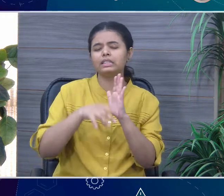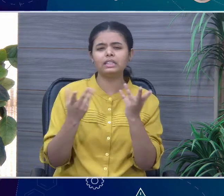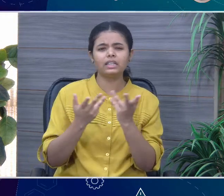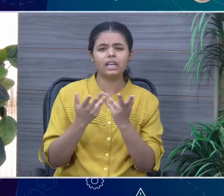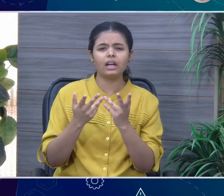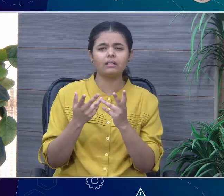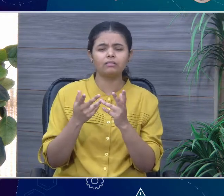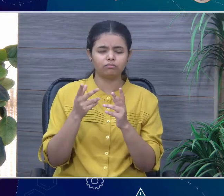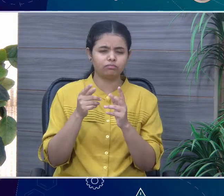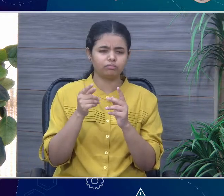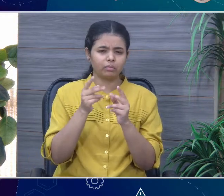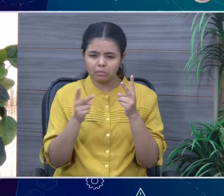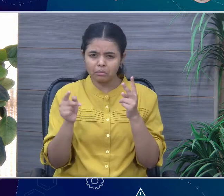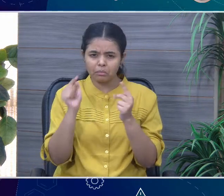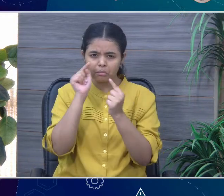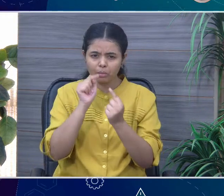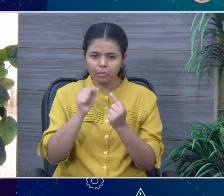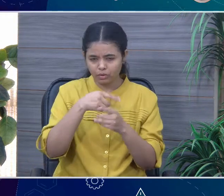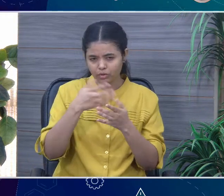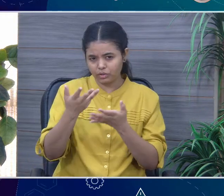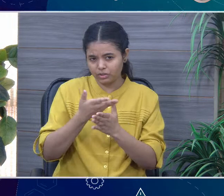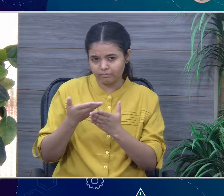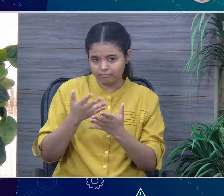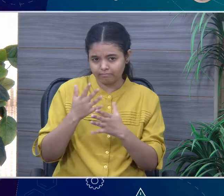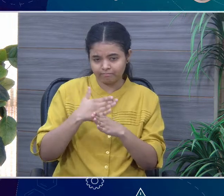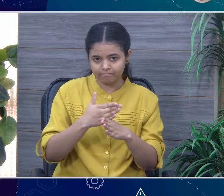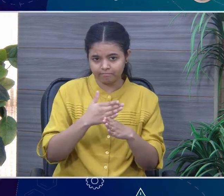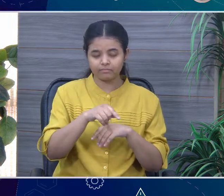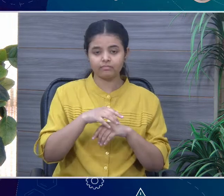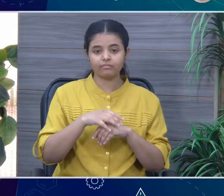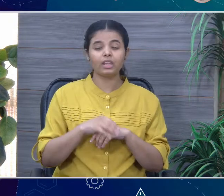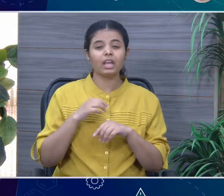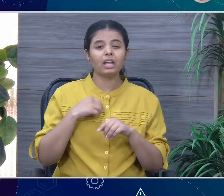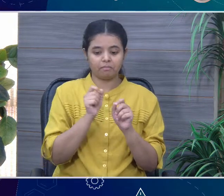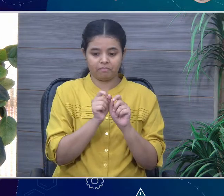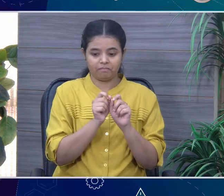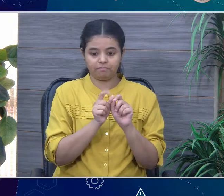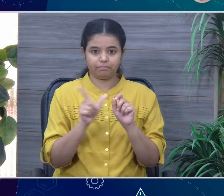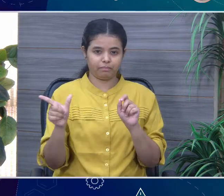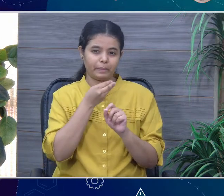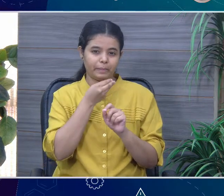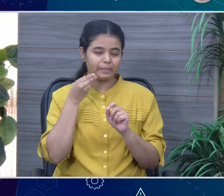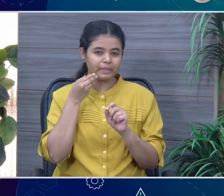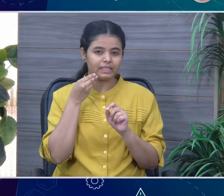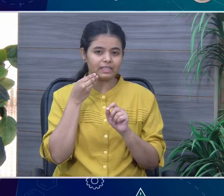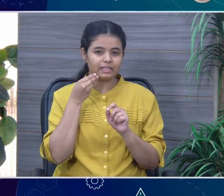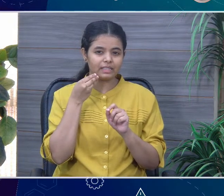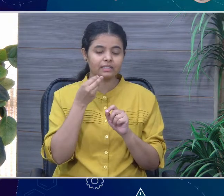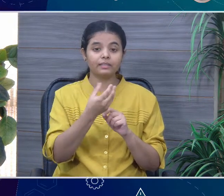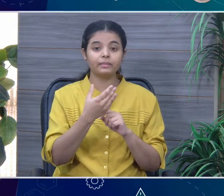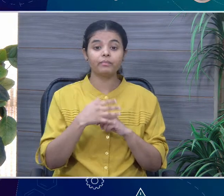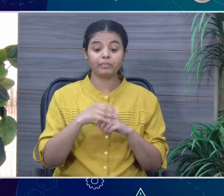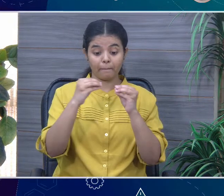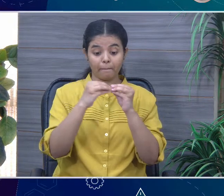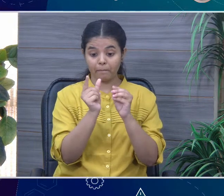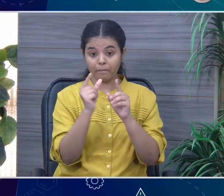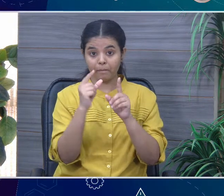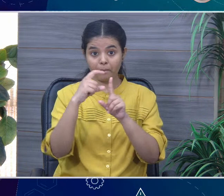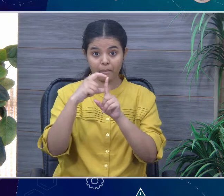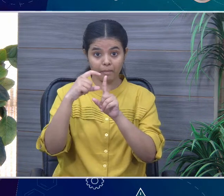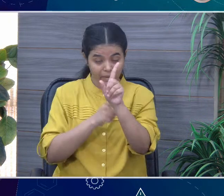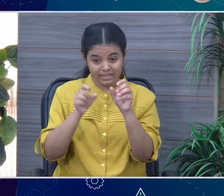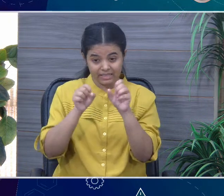and let me ask ma'am, could you please define, tell us all about buddy system